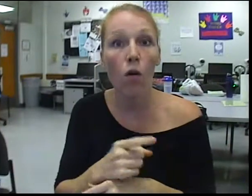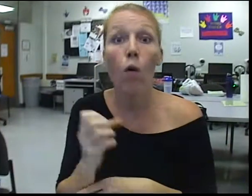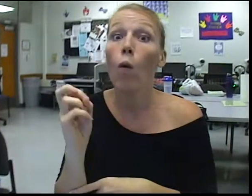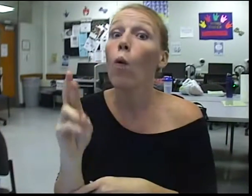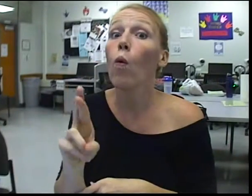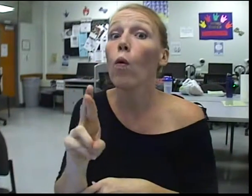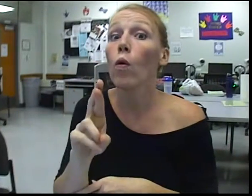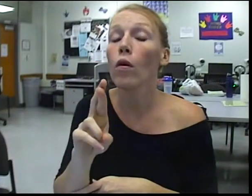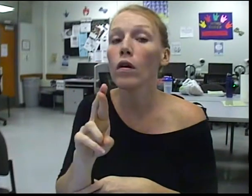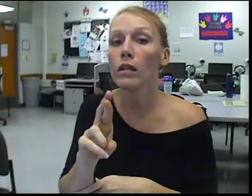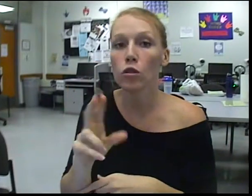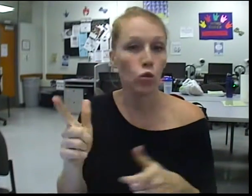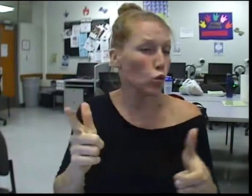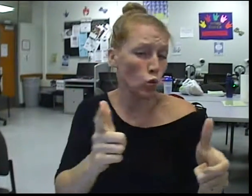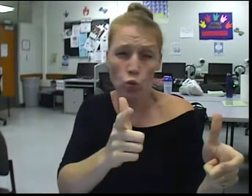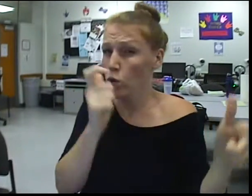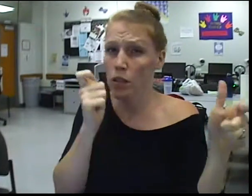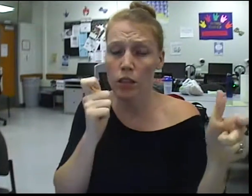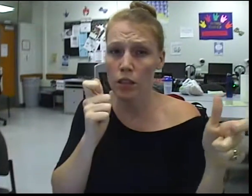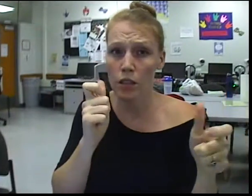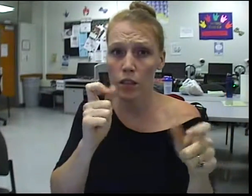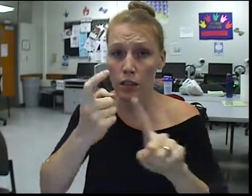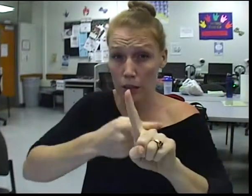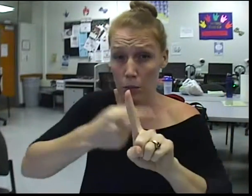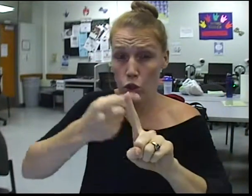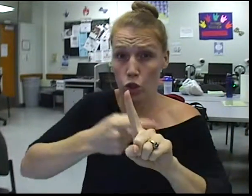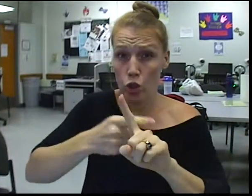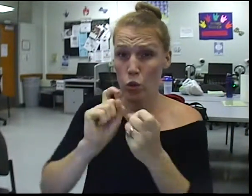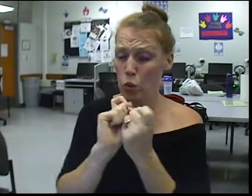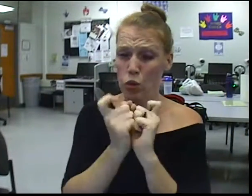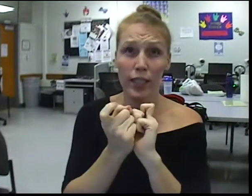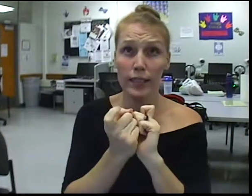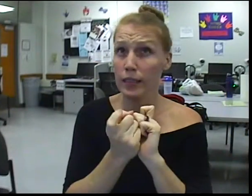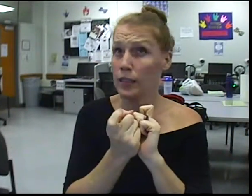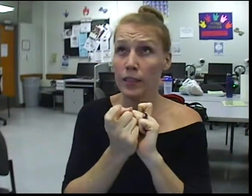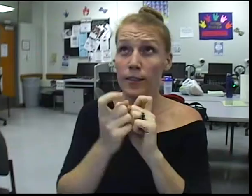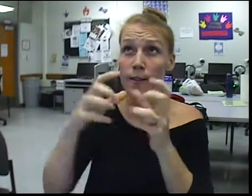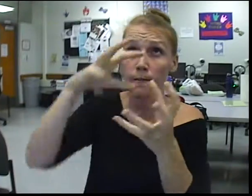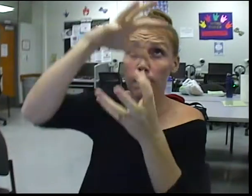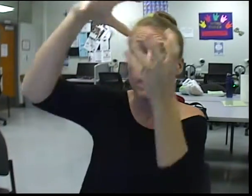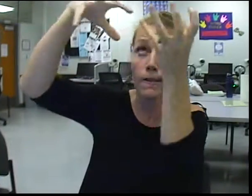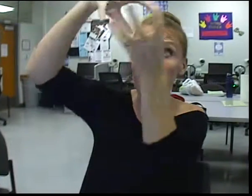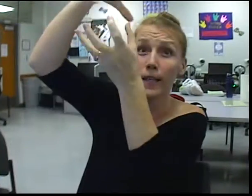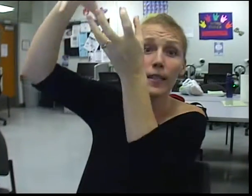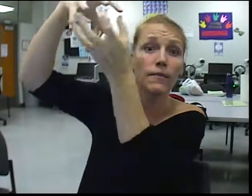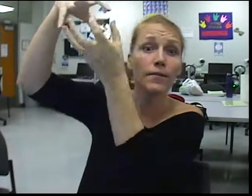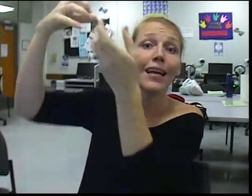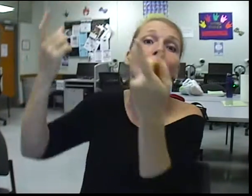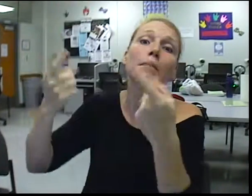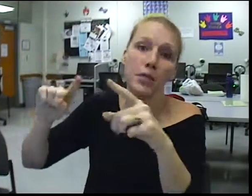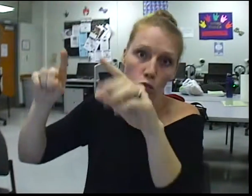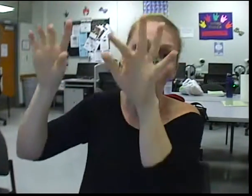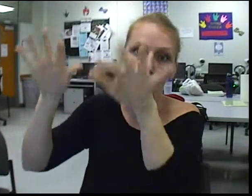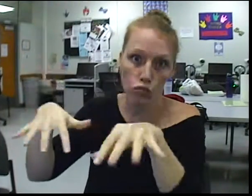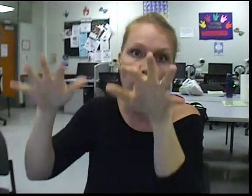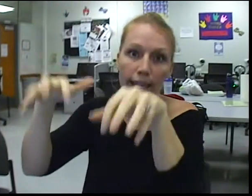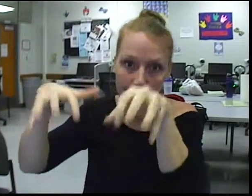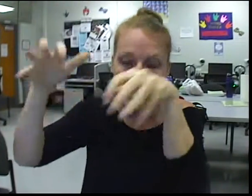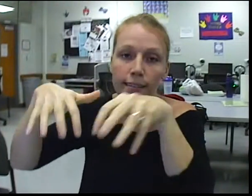a cloud can't hold as much water vapor and then it rains. Another thing to use to describe